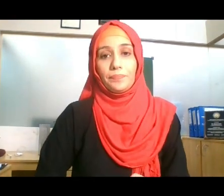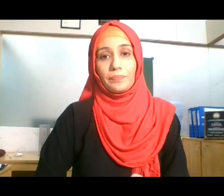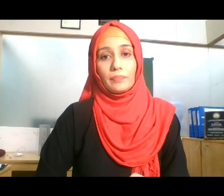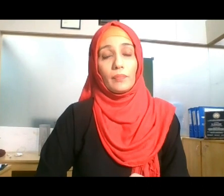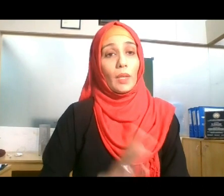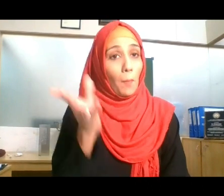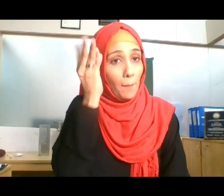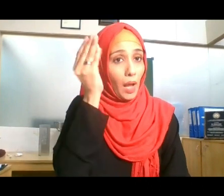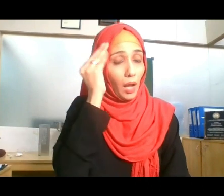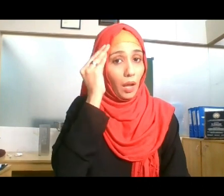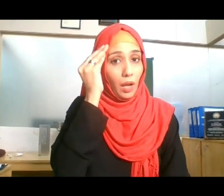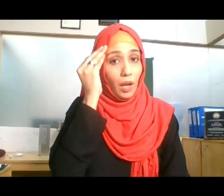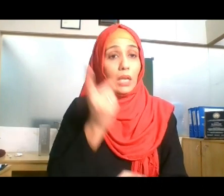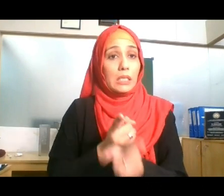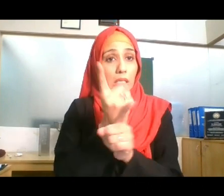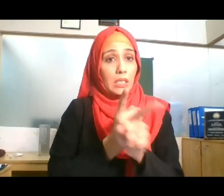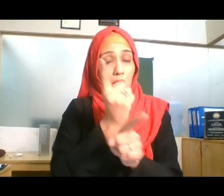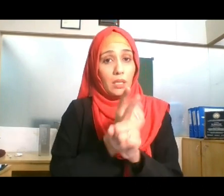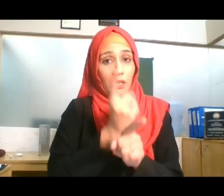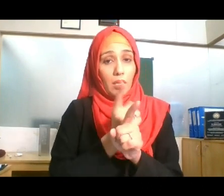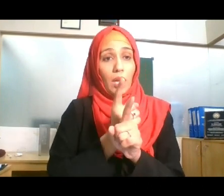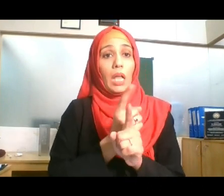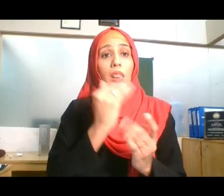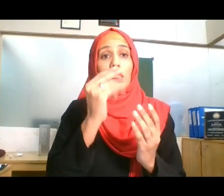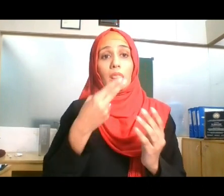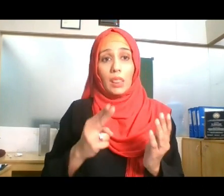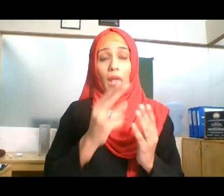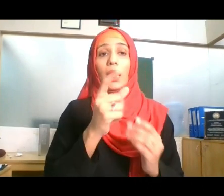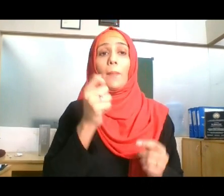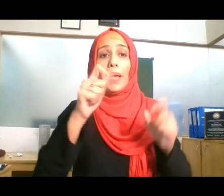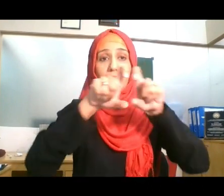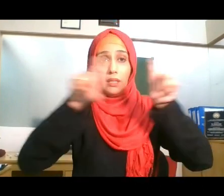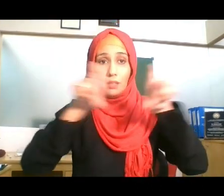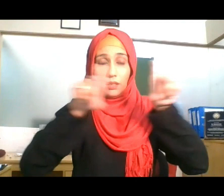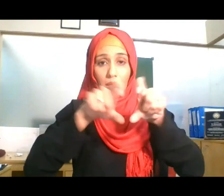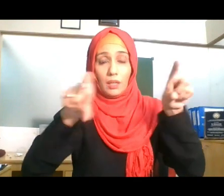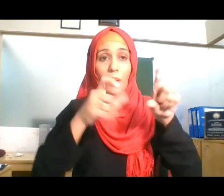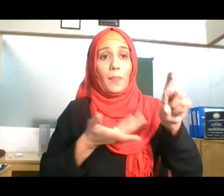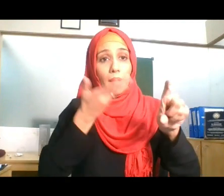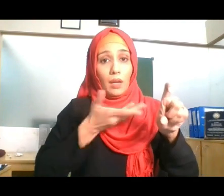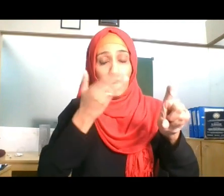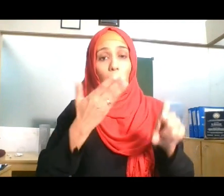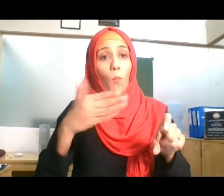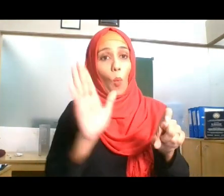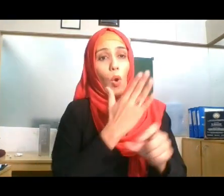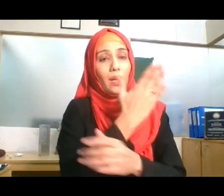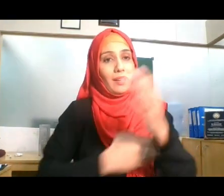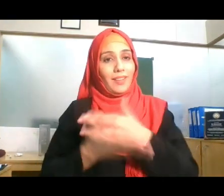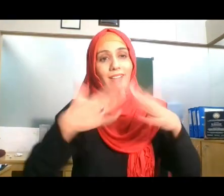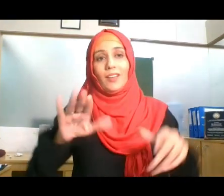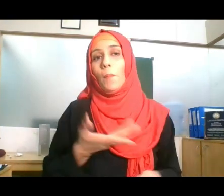awareness sessions on featuring of currency notes for educating the differently abled